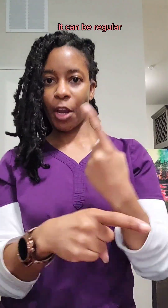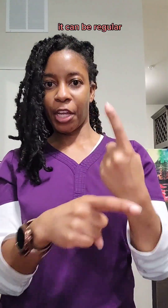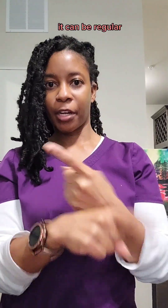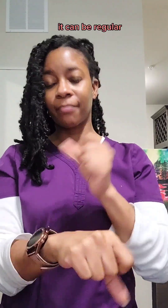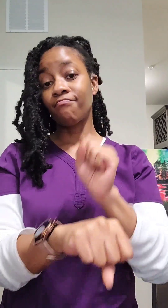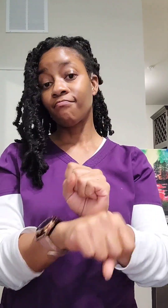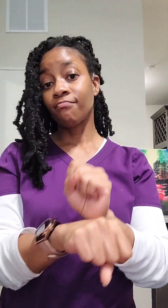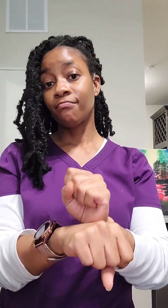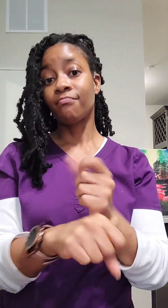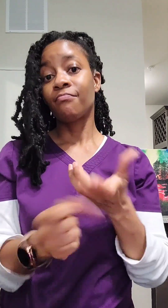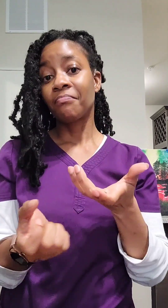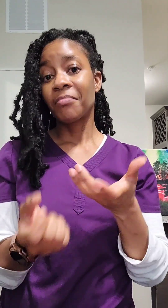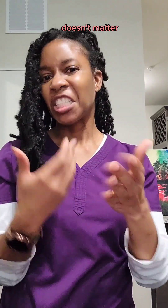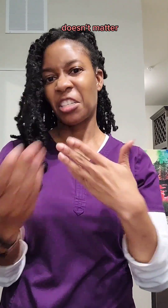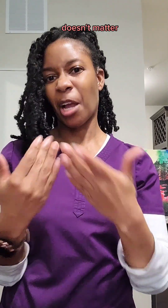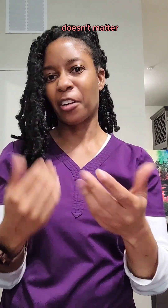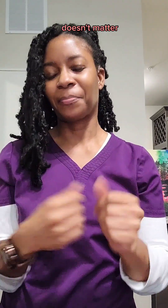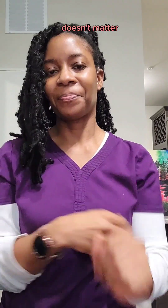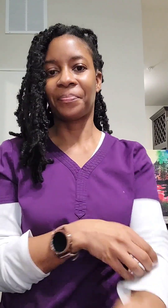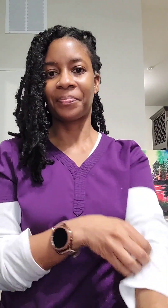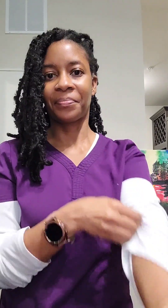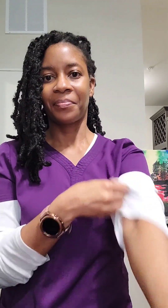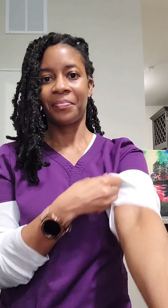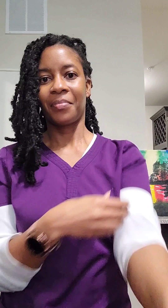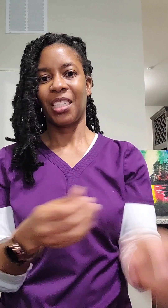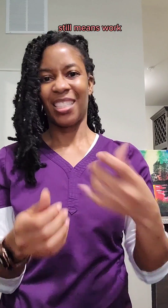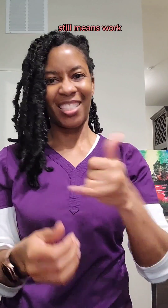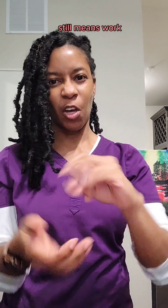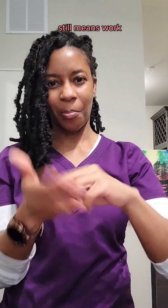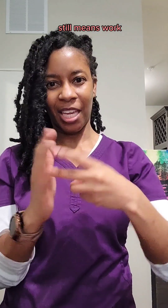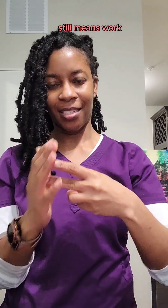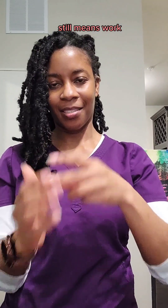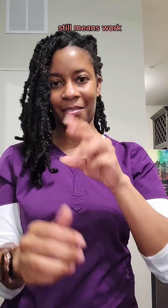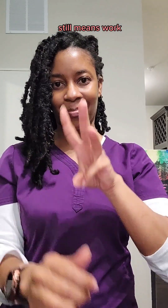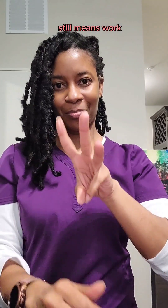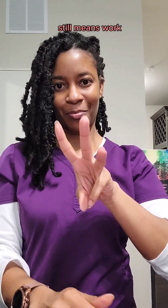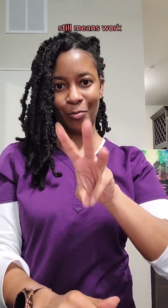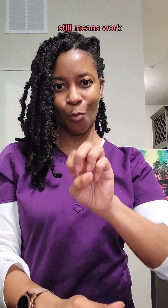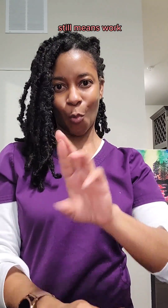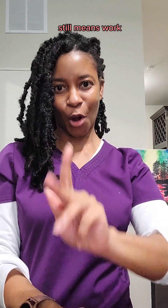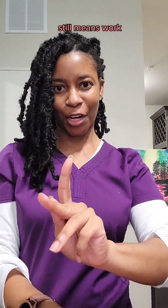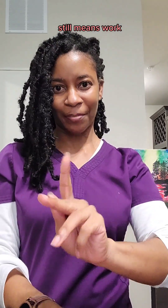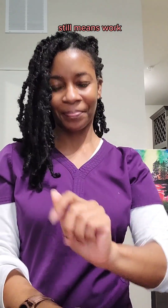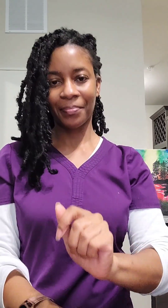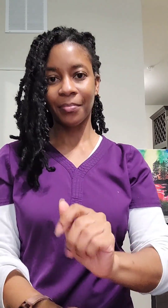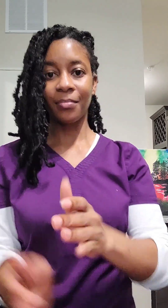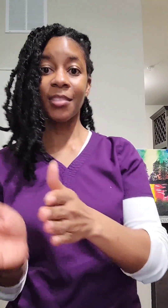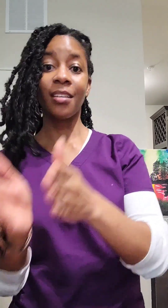regular. Doesn't matter. Still means work.